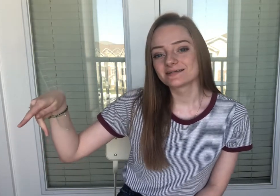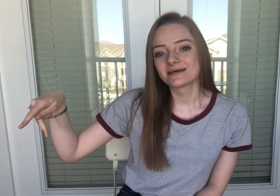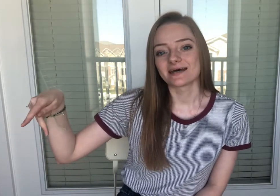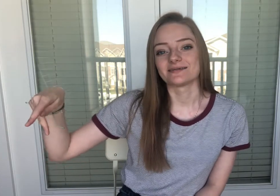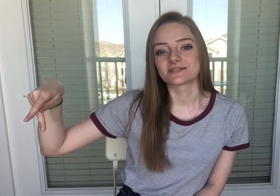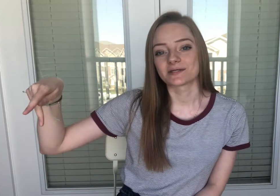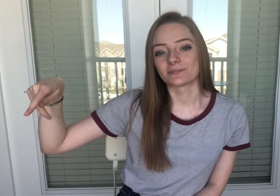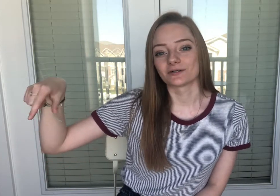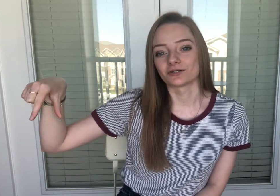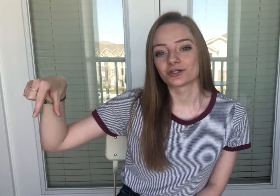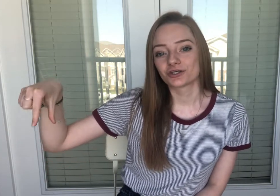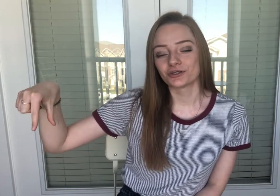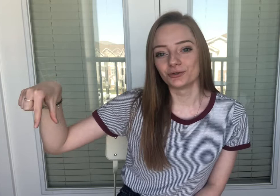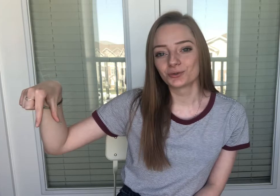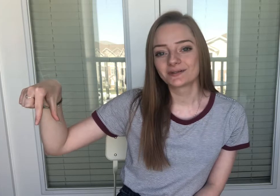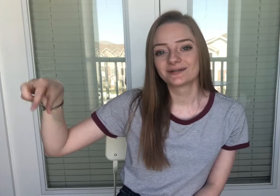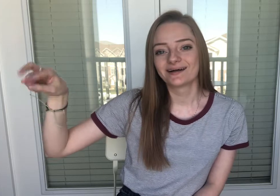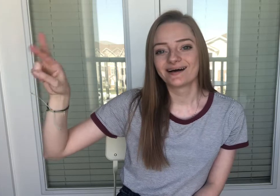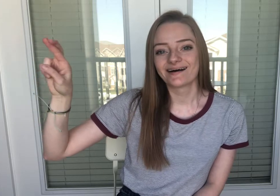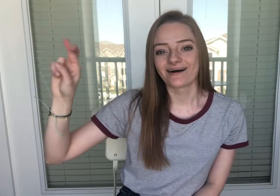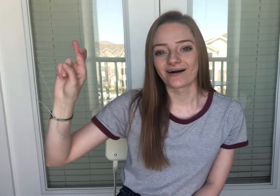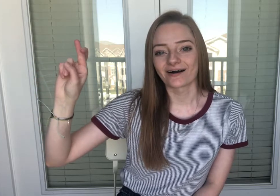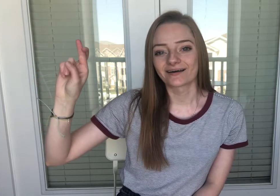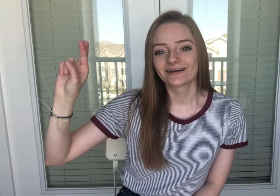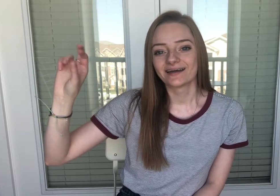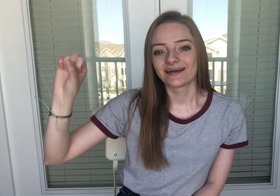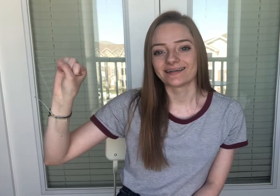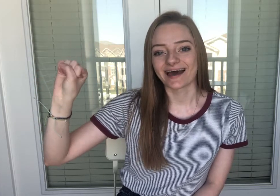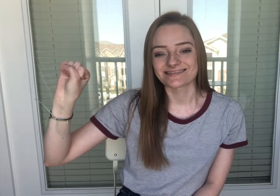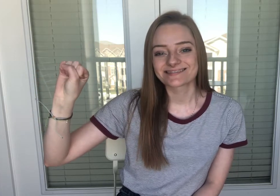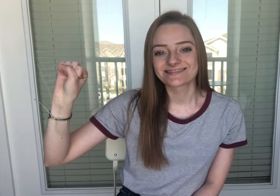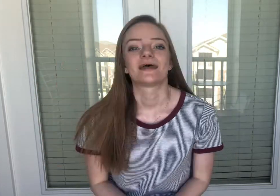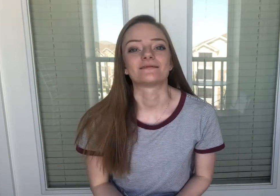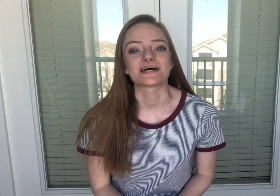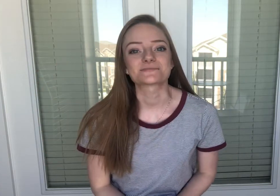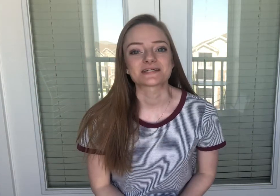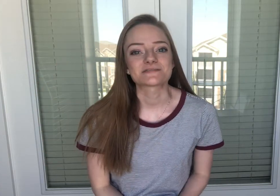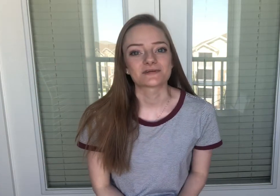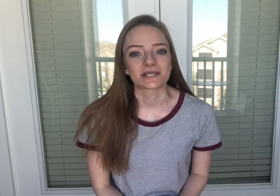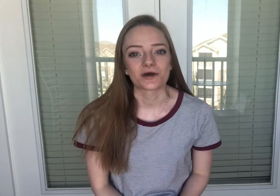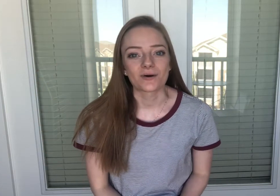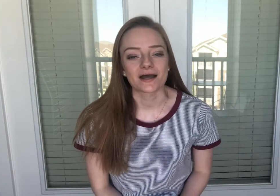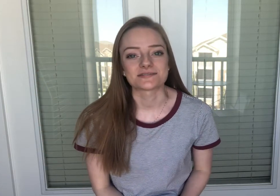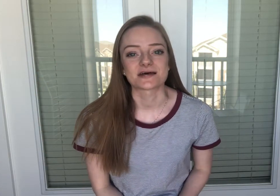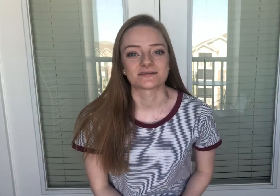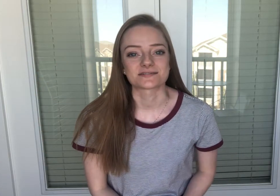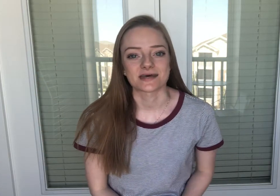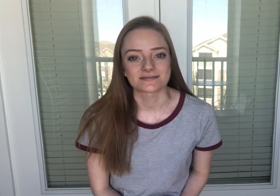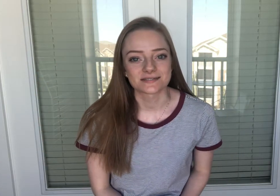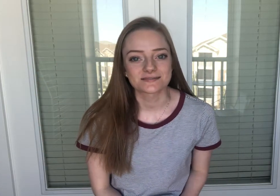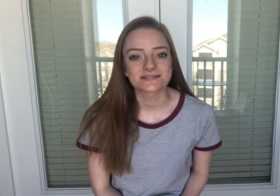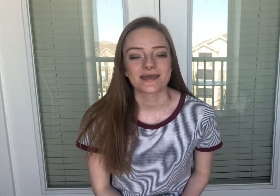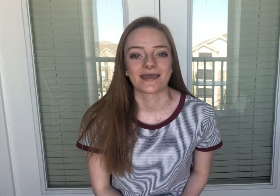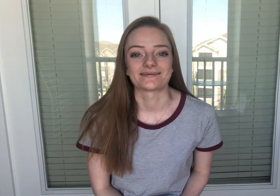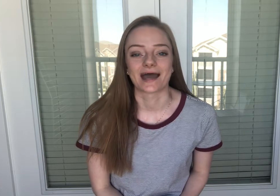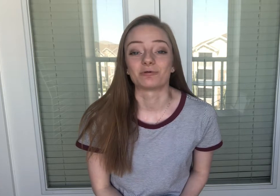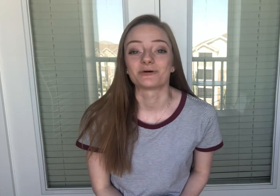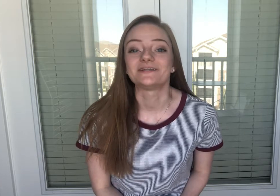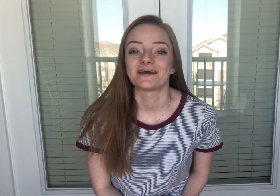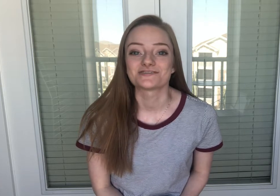and this week we learned Q, R, and S. In last week's video, I assigned a sentence, and I will put the answer to